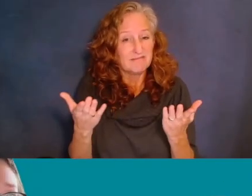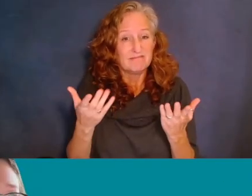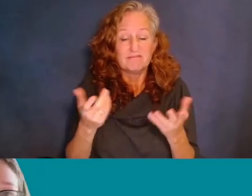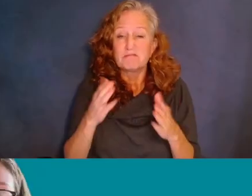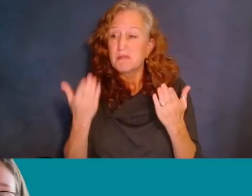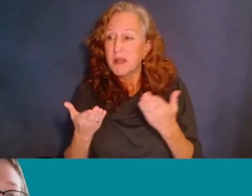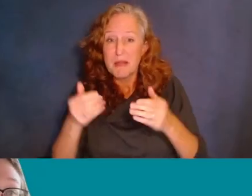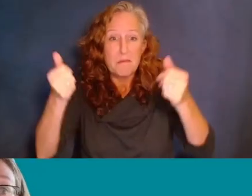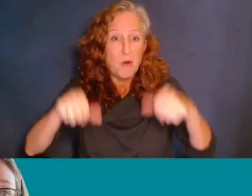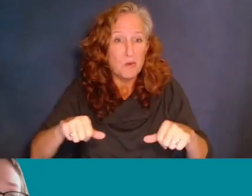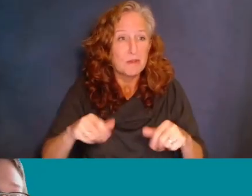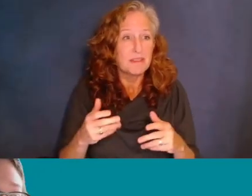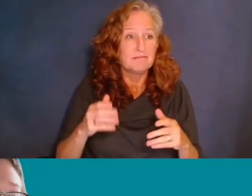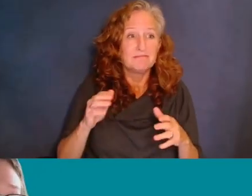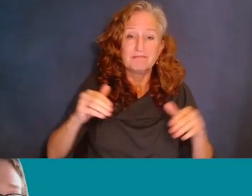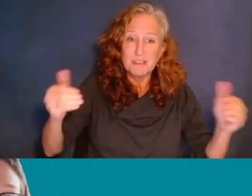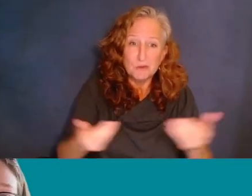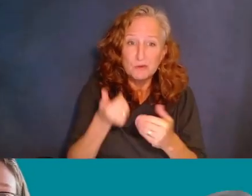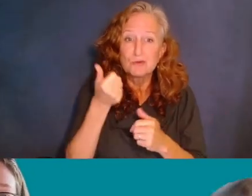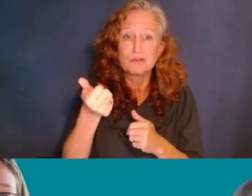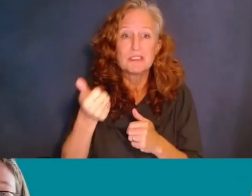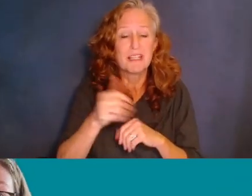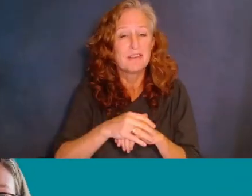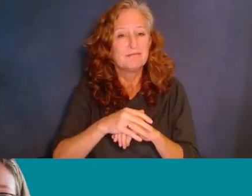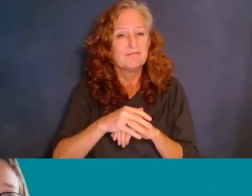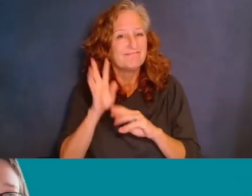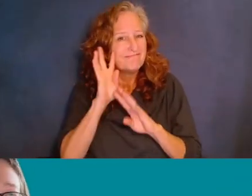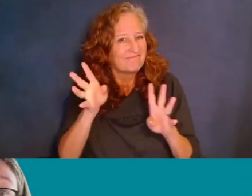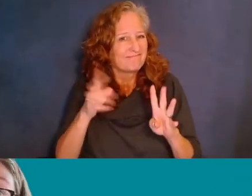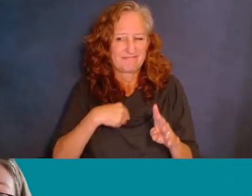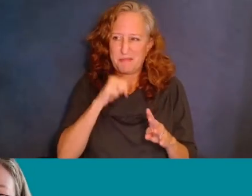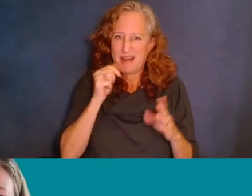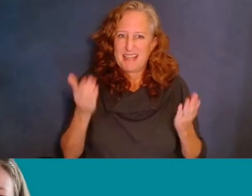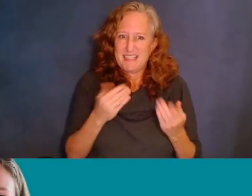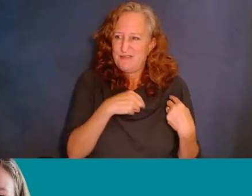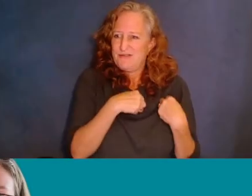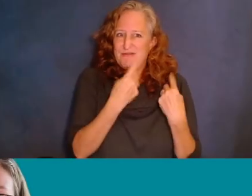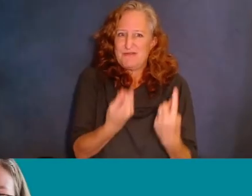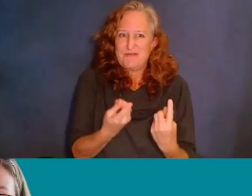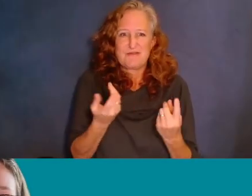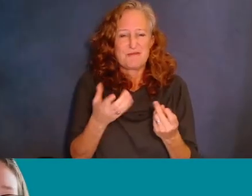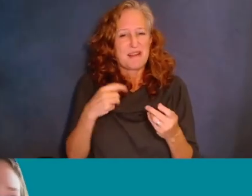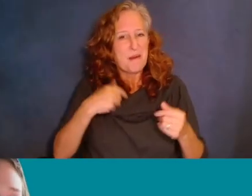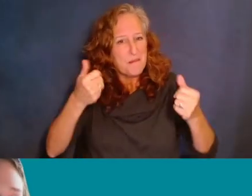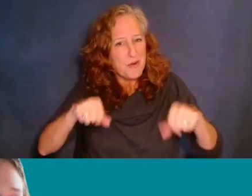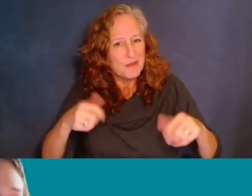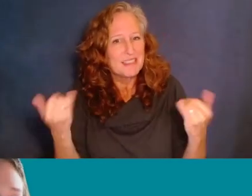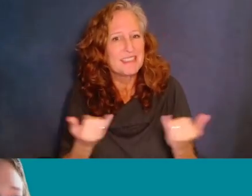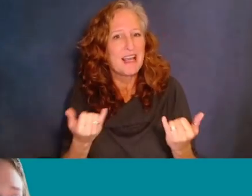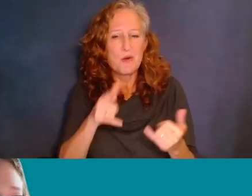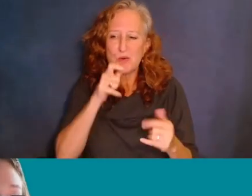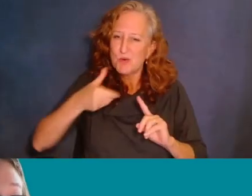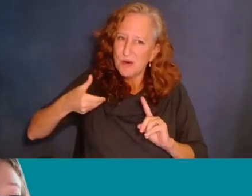but here, this is who I am. This is who my business is. I'm excited to revamp this social profile with